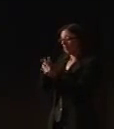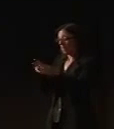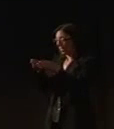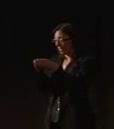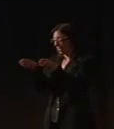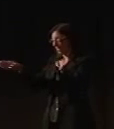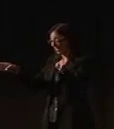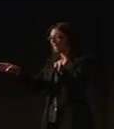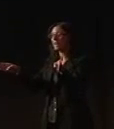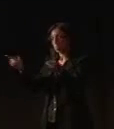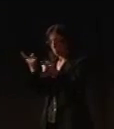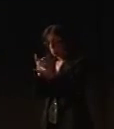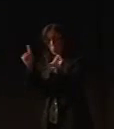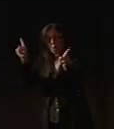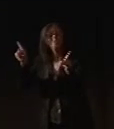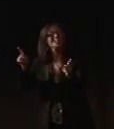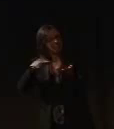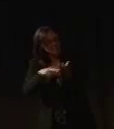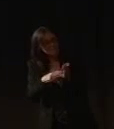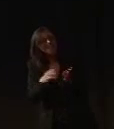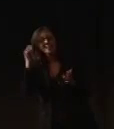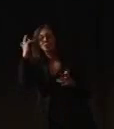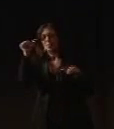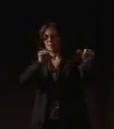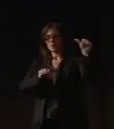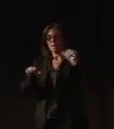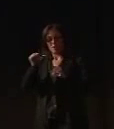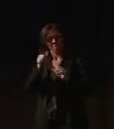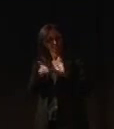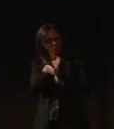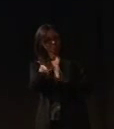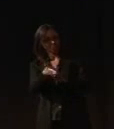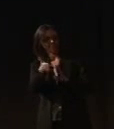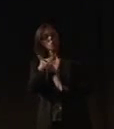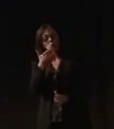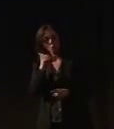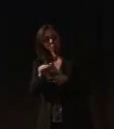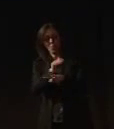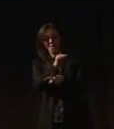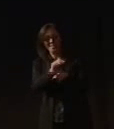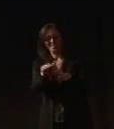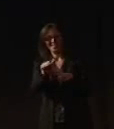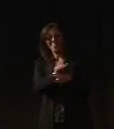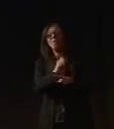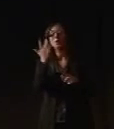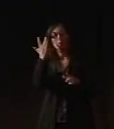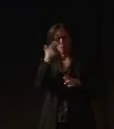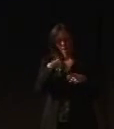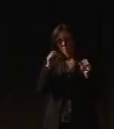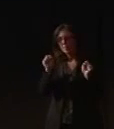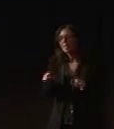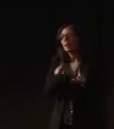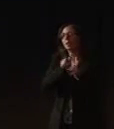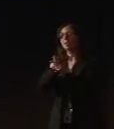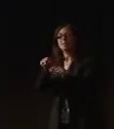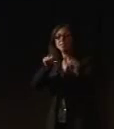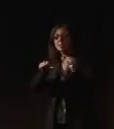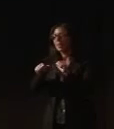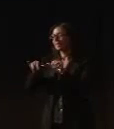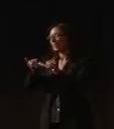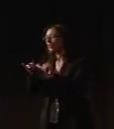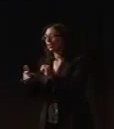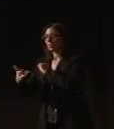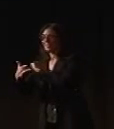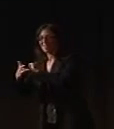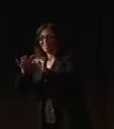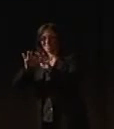is closely intertwined with engineering and technology. MIT is a good case. And